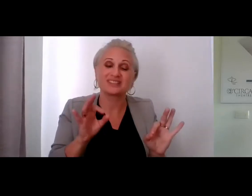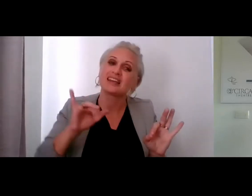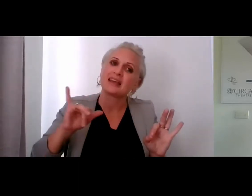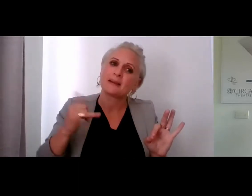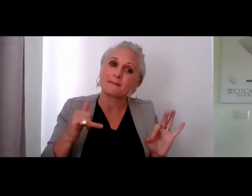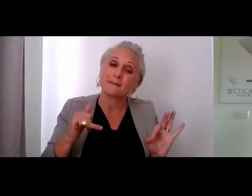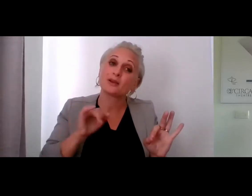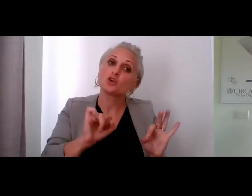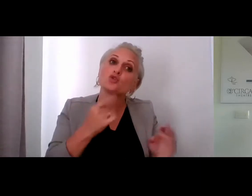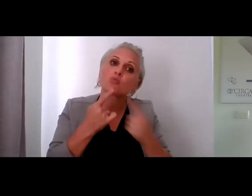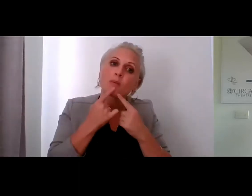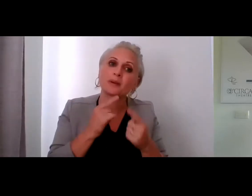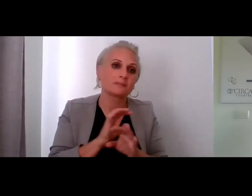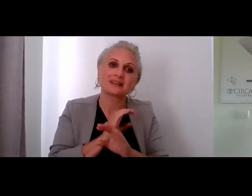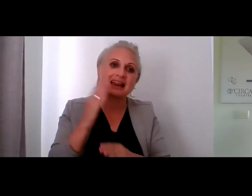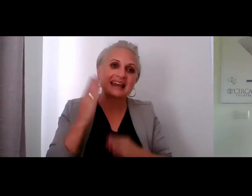is the problem.